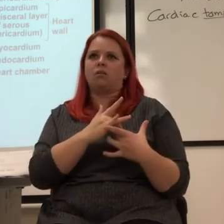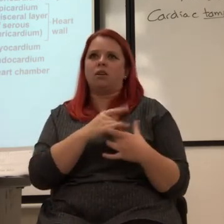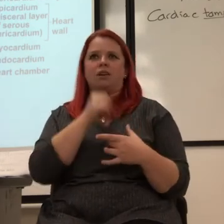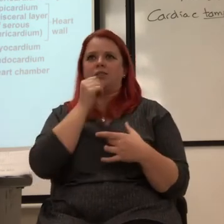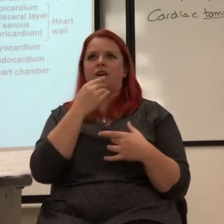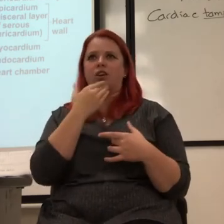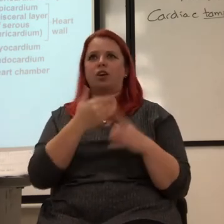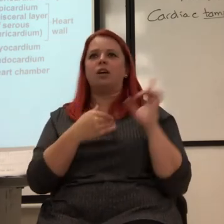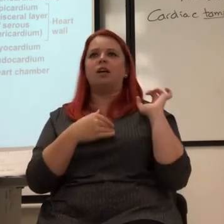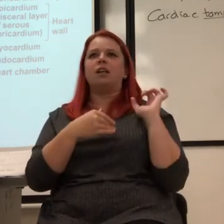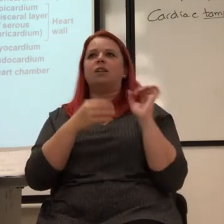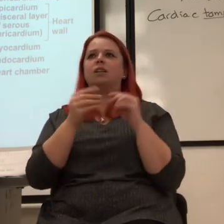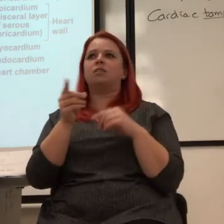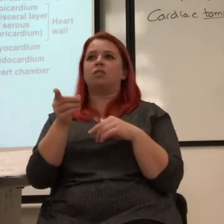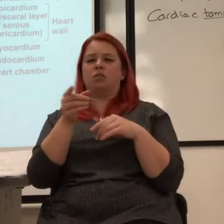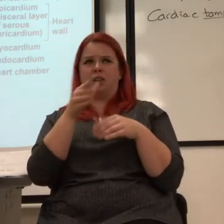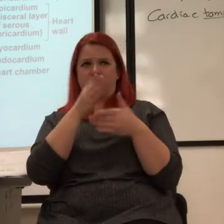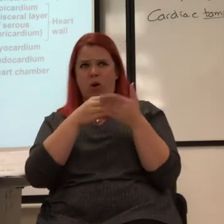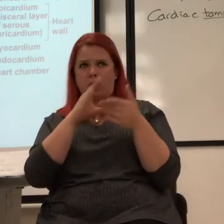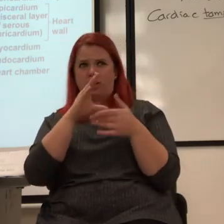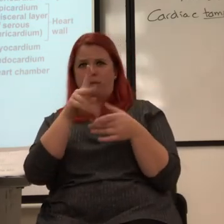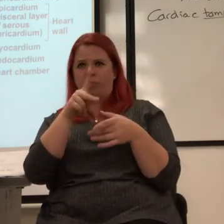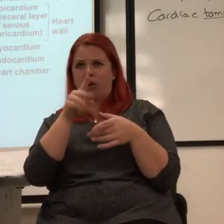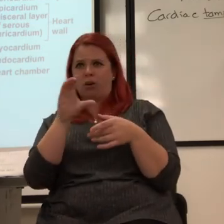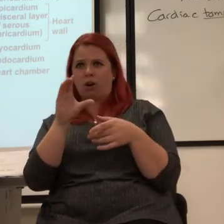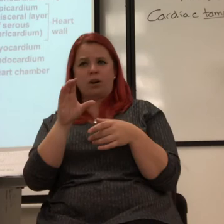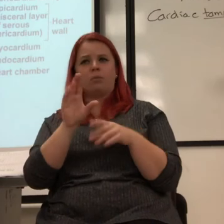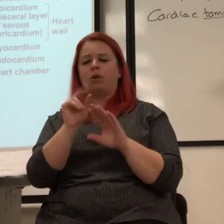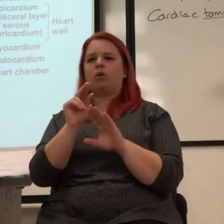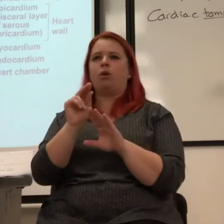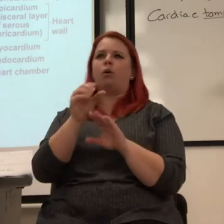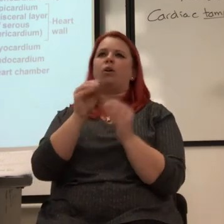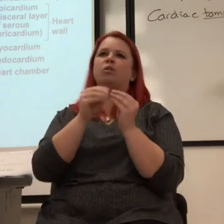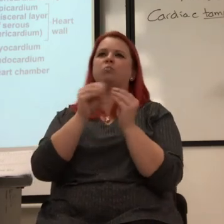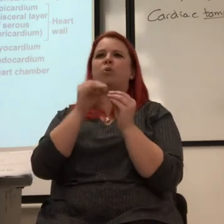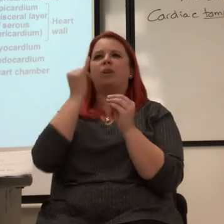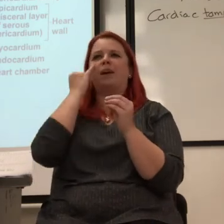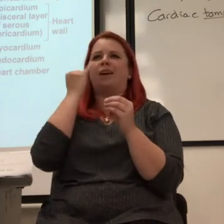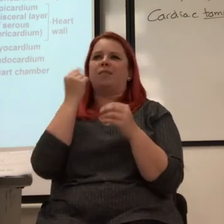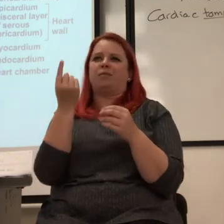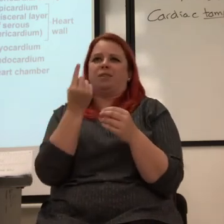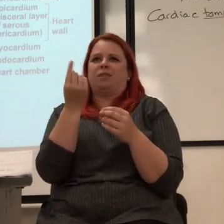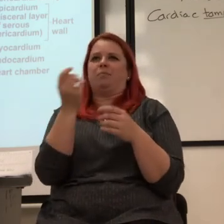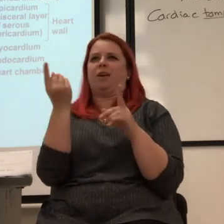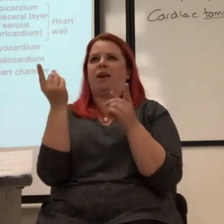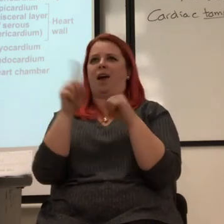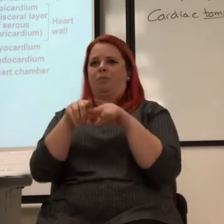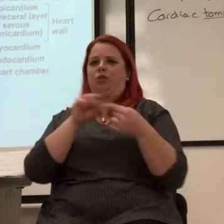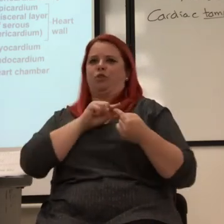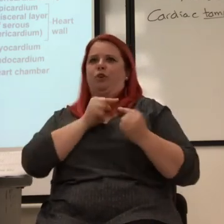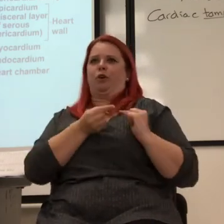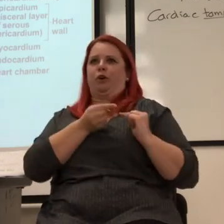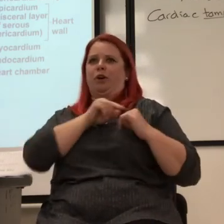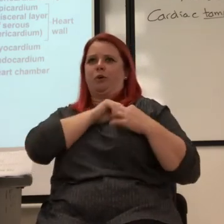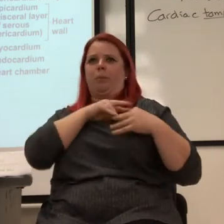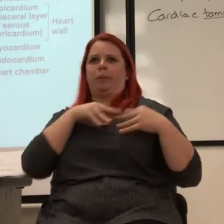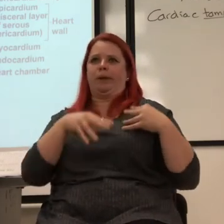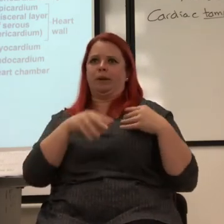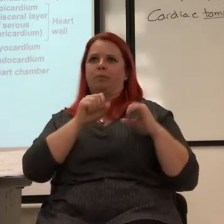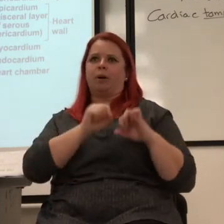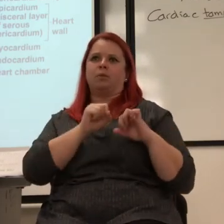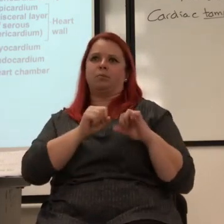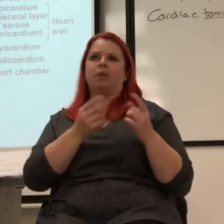This is a clinical situation where you would bleed into it from trauma or whatever. Yeah.